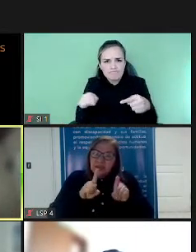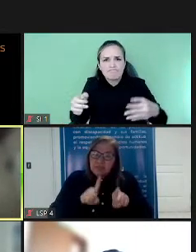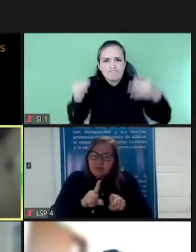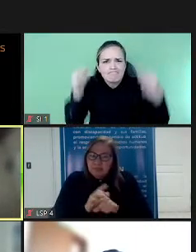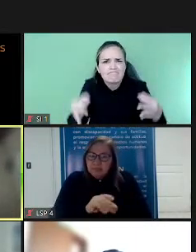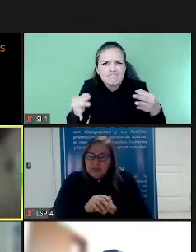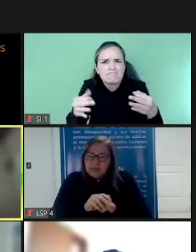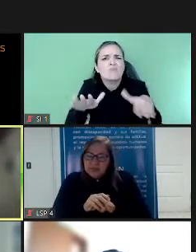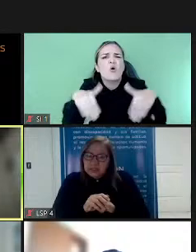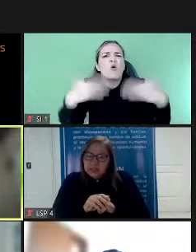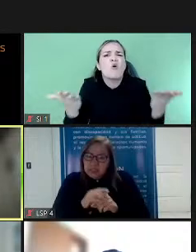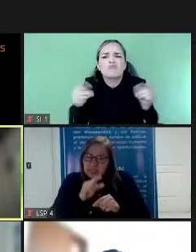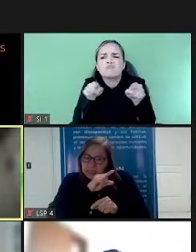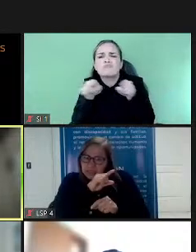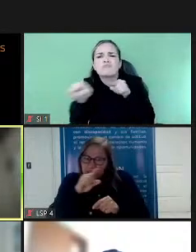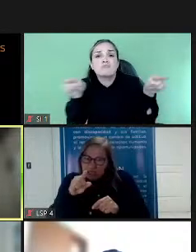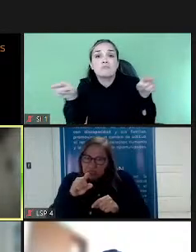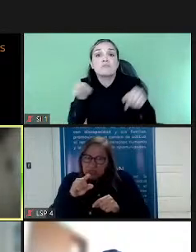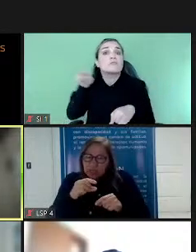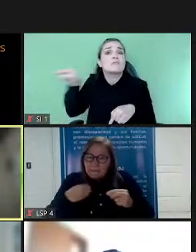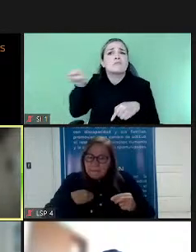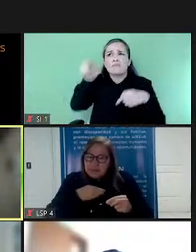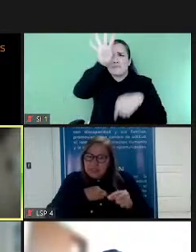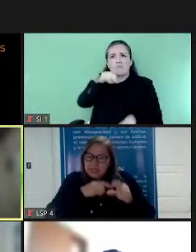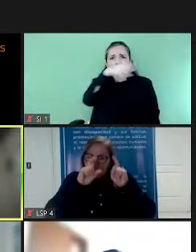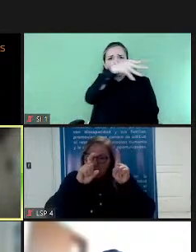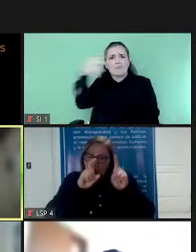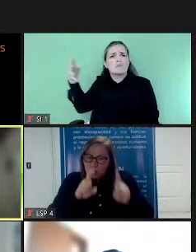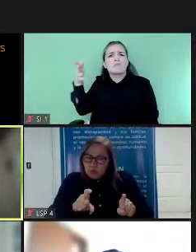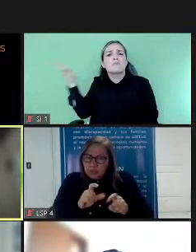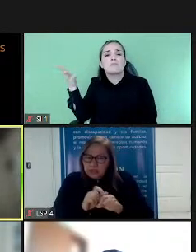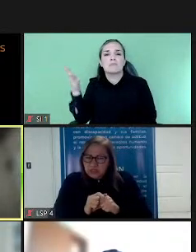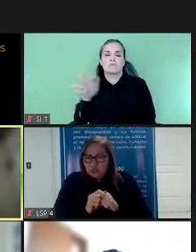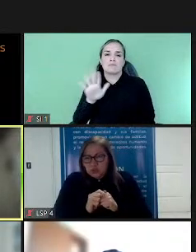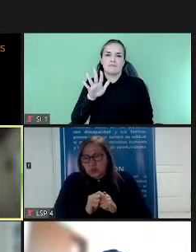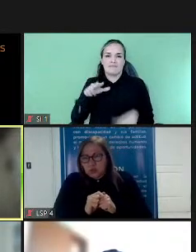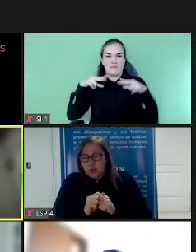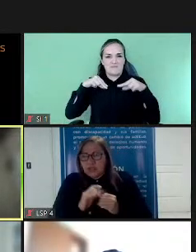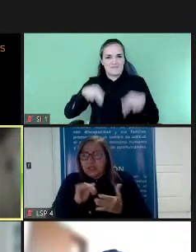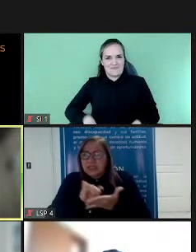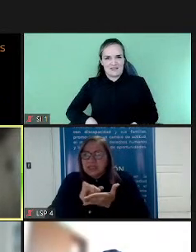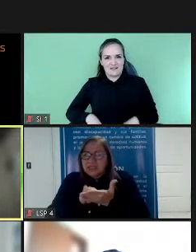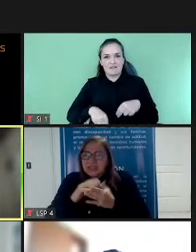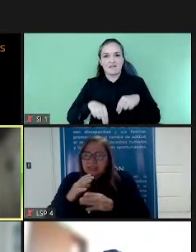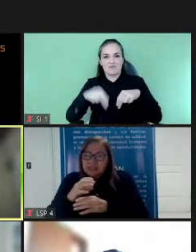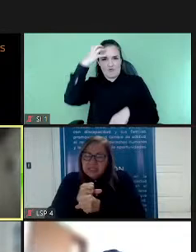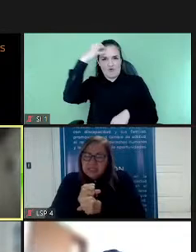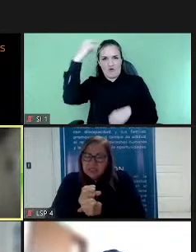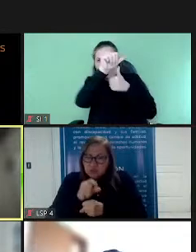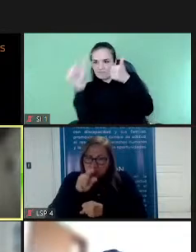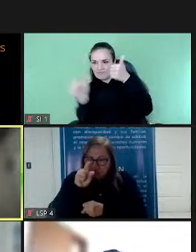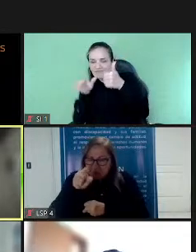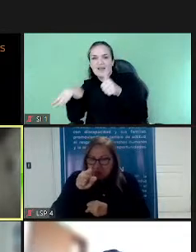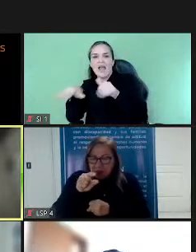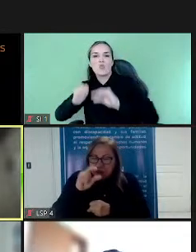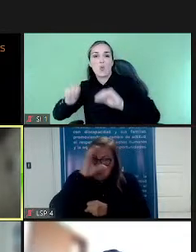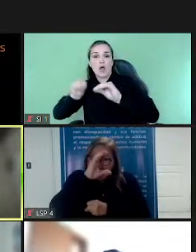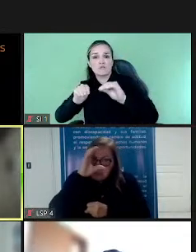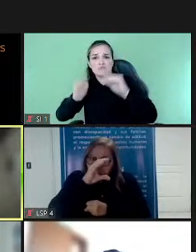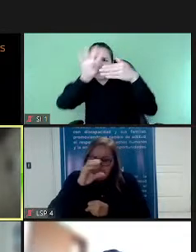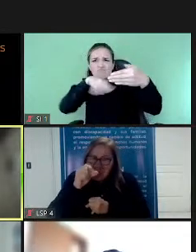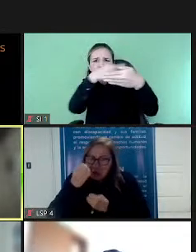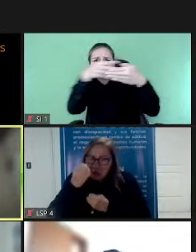happening in real life this data is from the ministry of education and the chart was made by